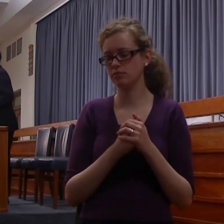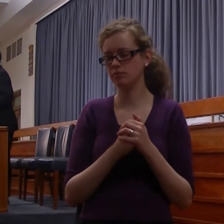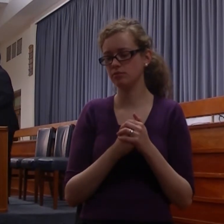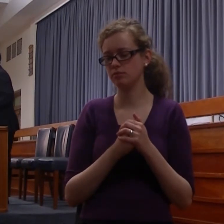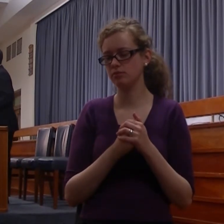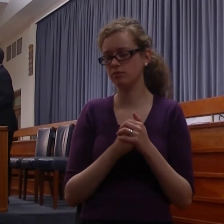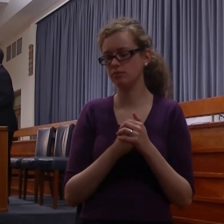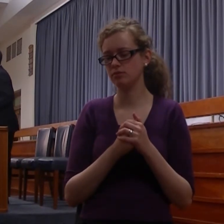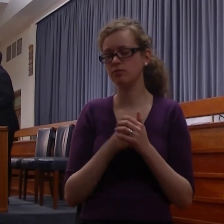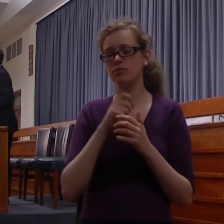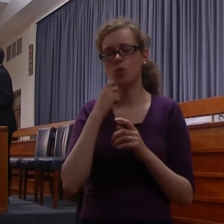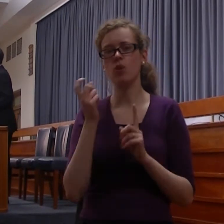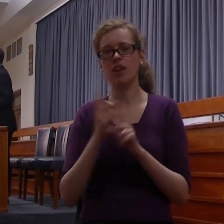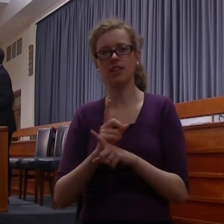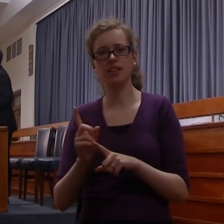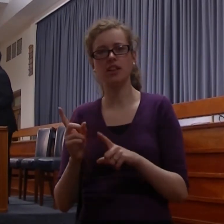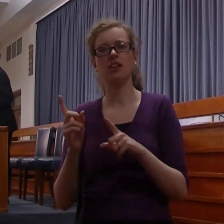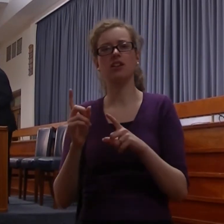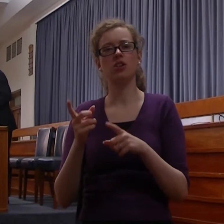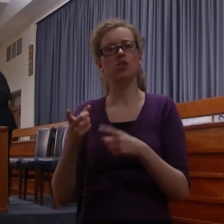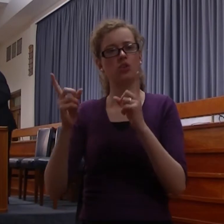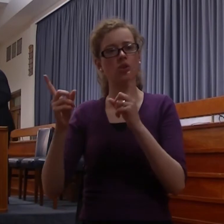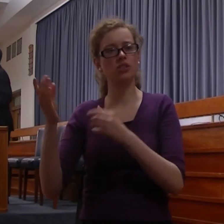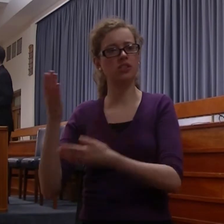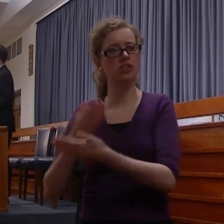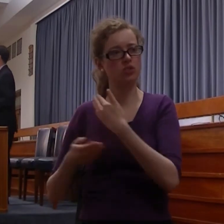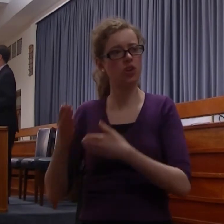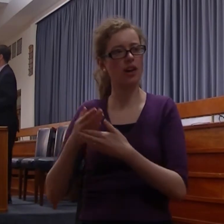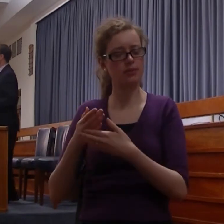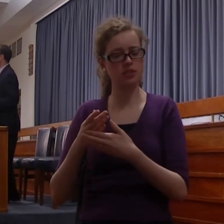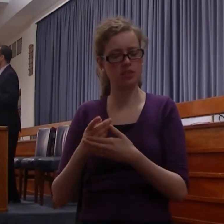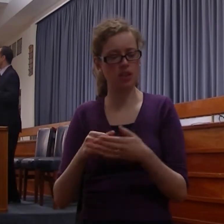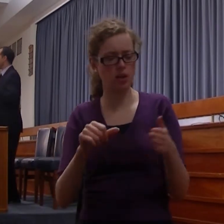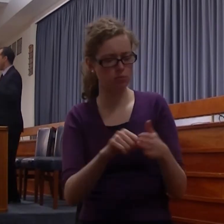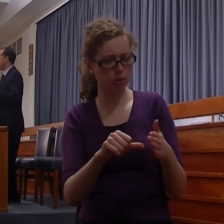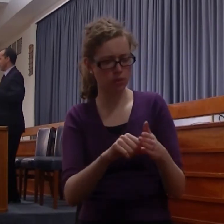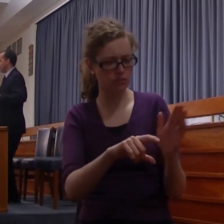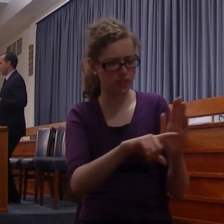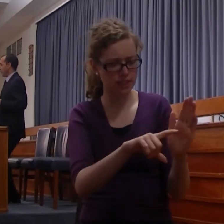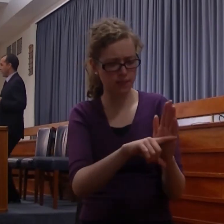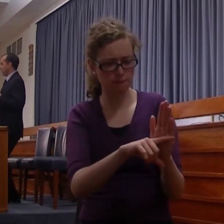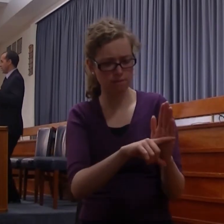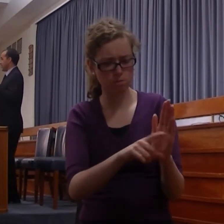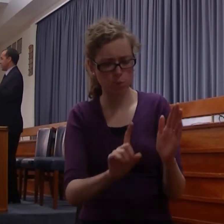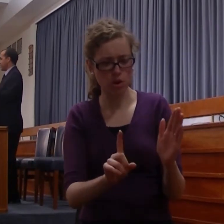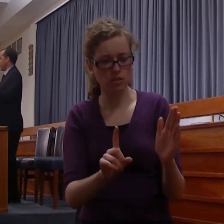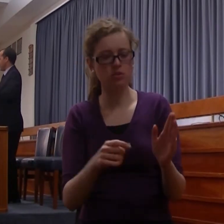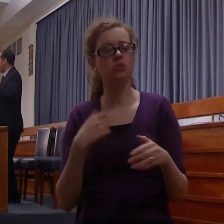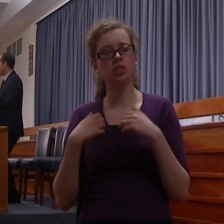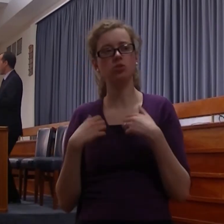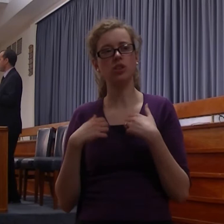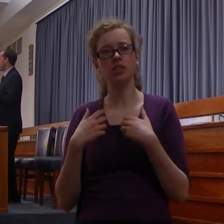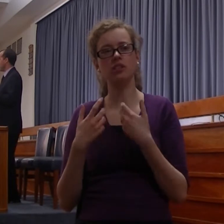way, it's important to add to that. The way the Lord is described also explains to us what